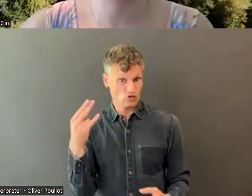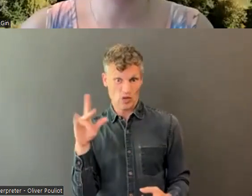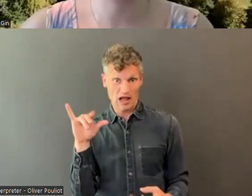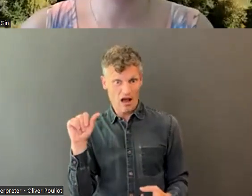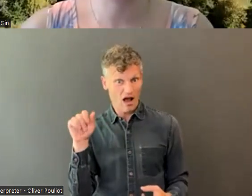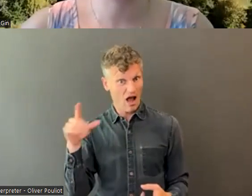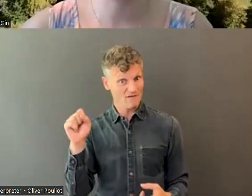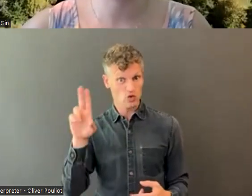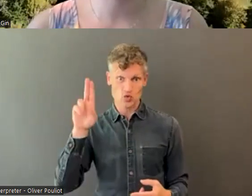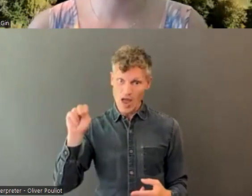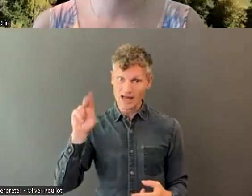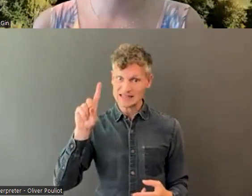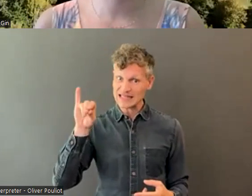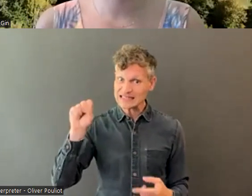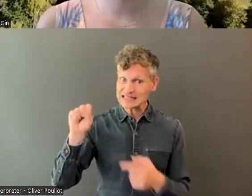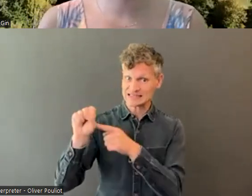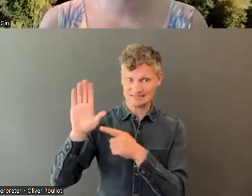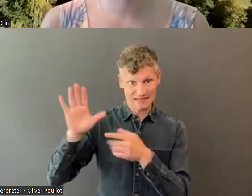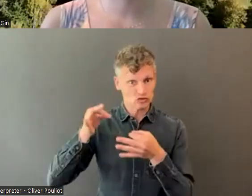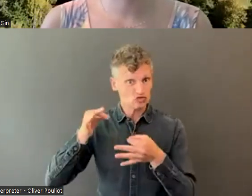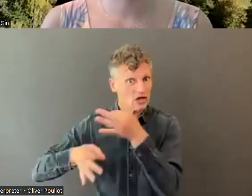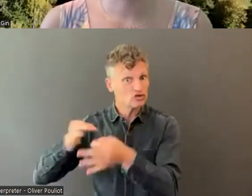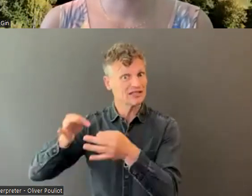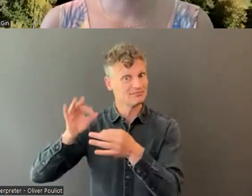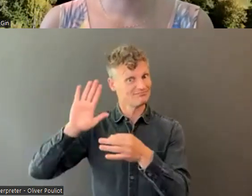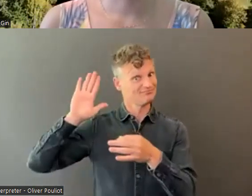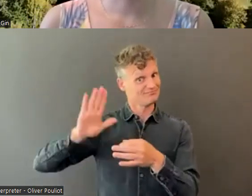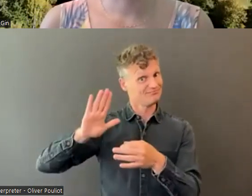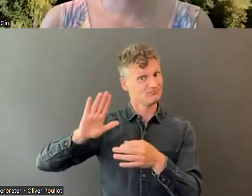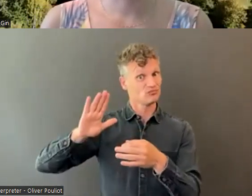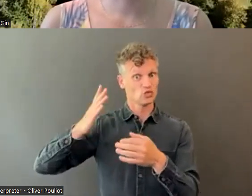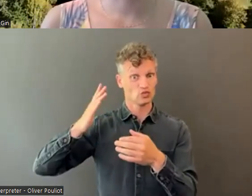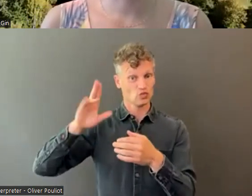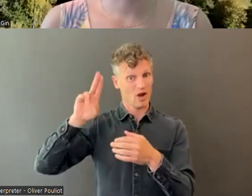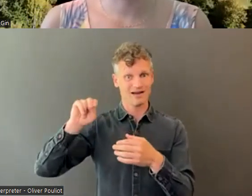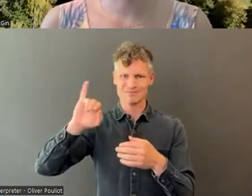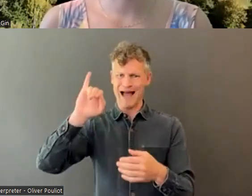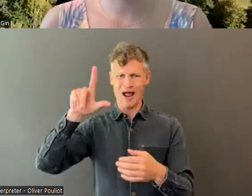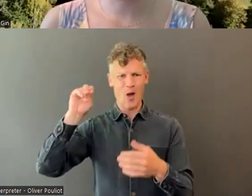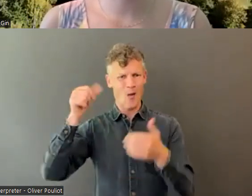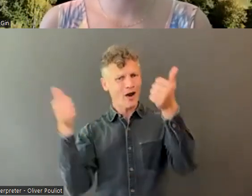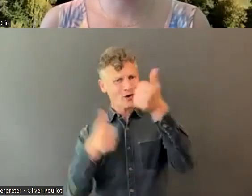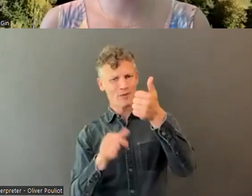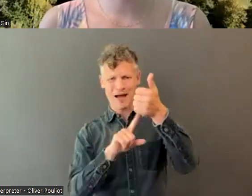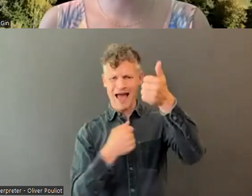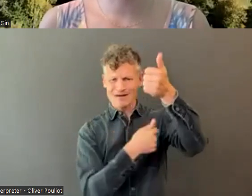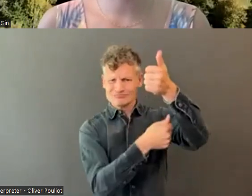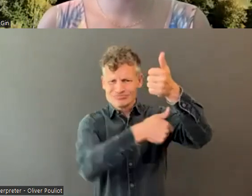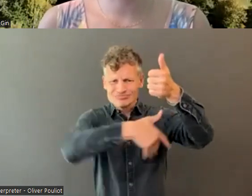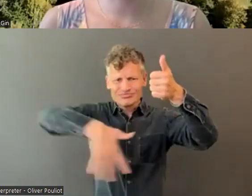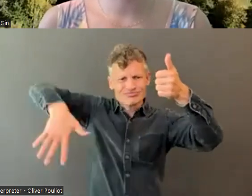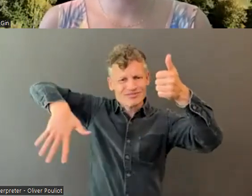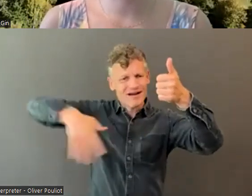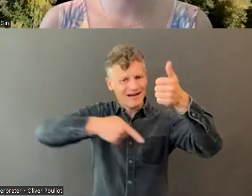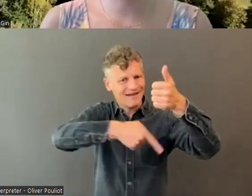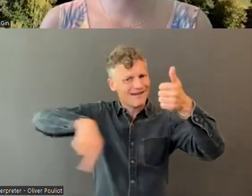Inclusion Strategy, which is dealing with from the ILO side. ILO is just one of dozens of entities in the UN system from the procurement side.